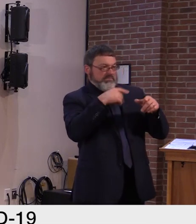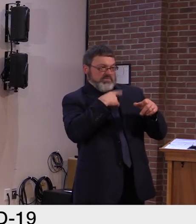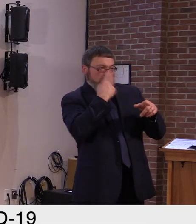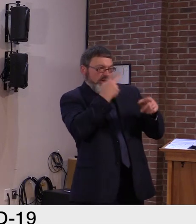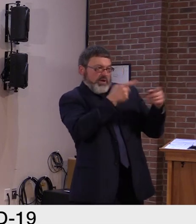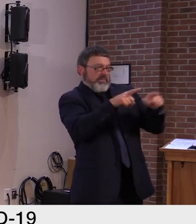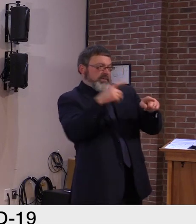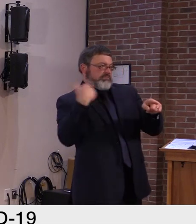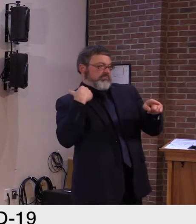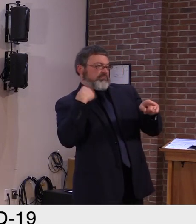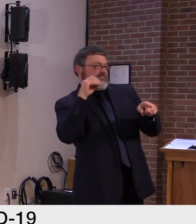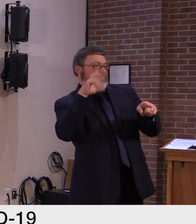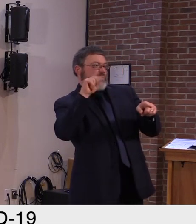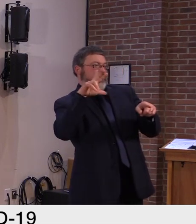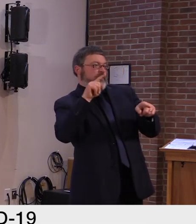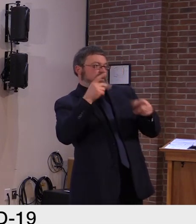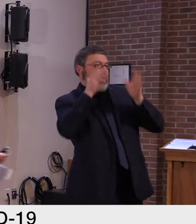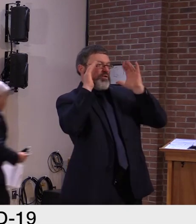Thank you.